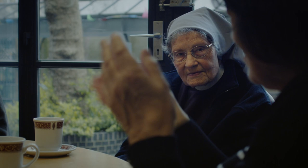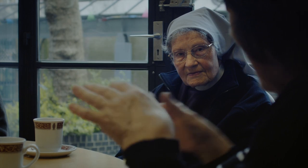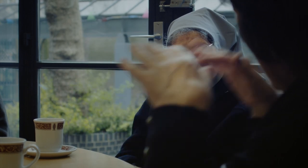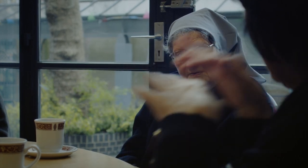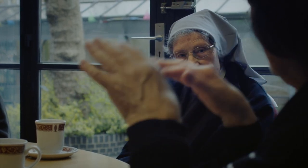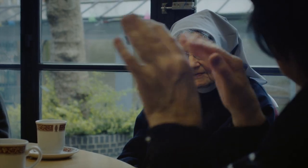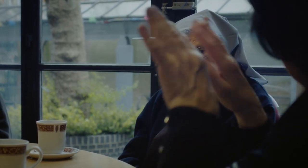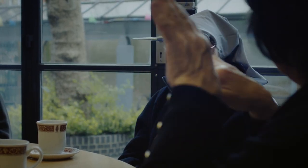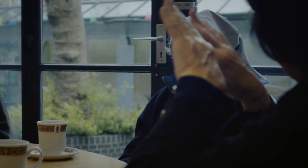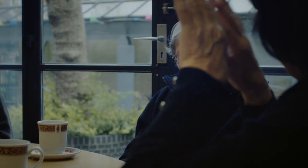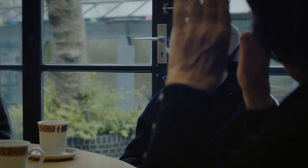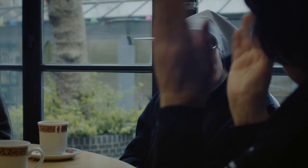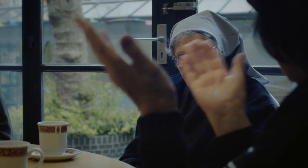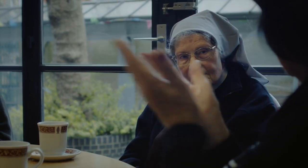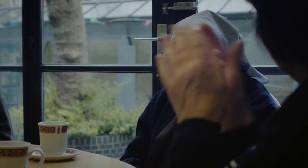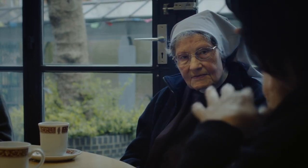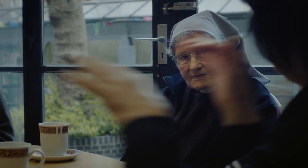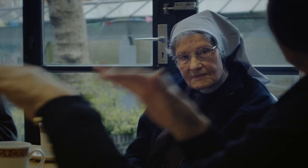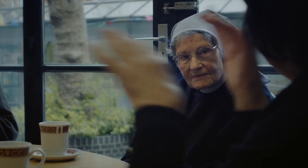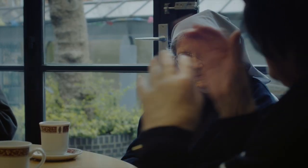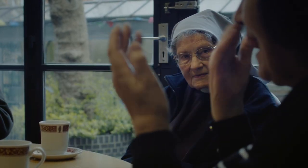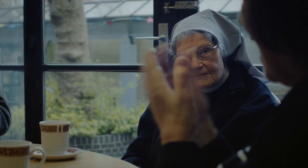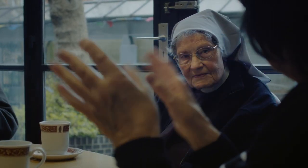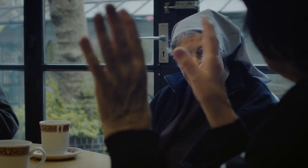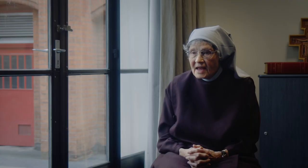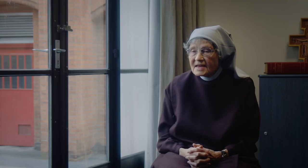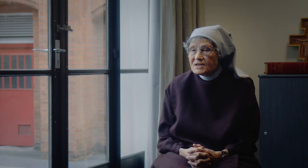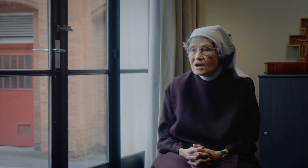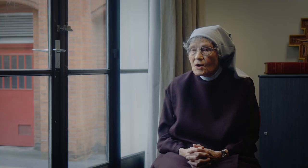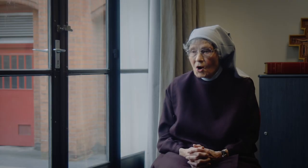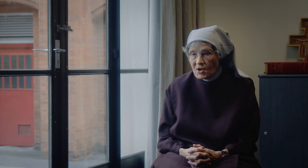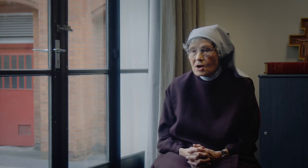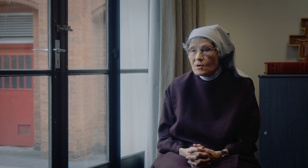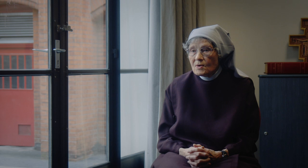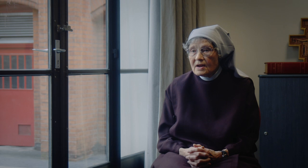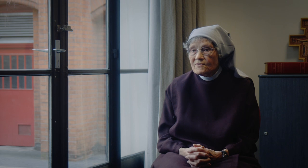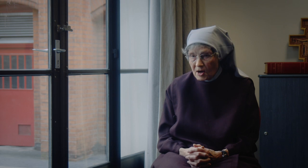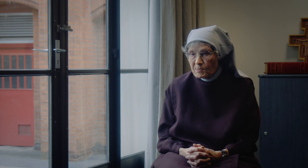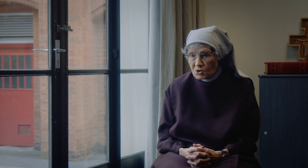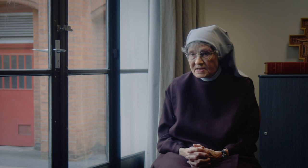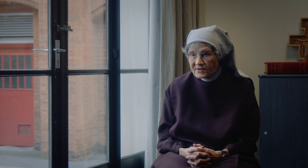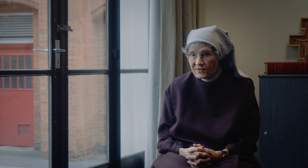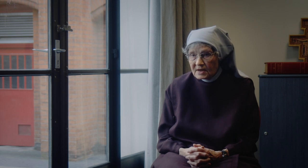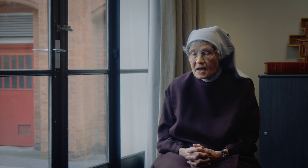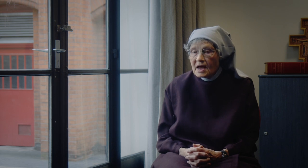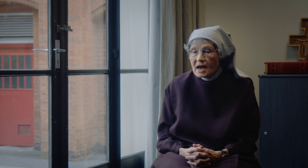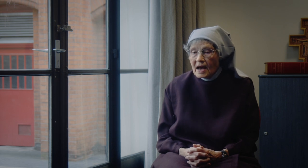My experience of church for a deaf person is on the whole very positive.